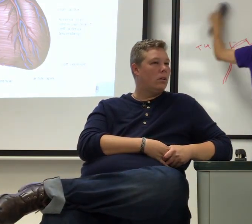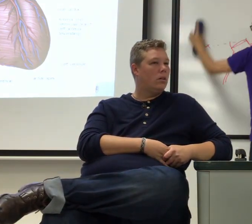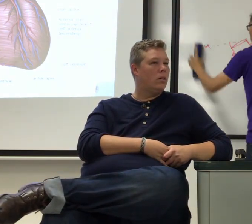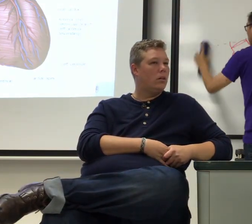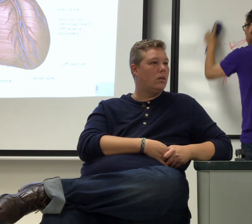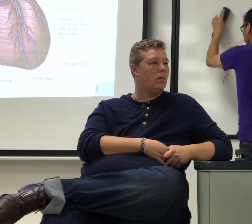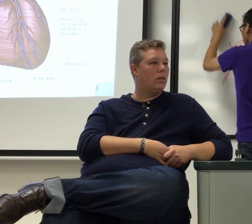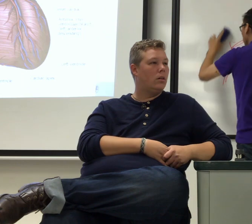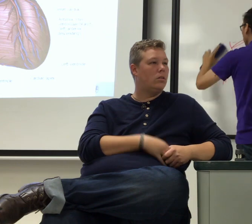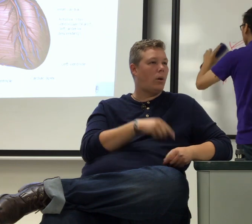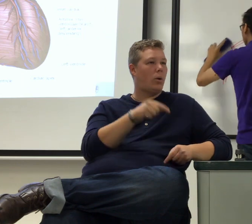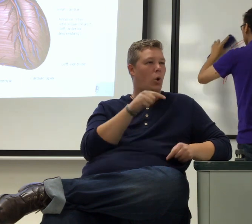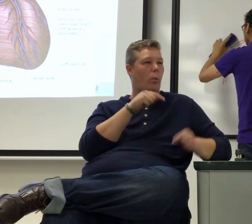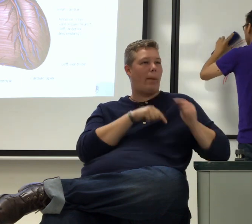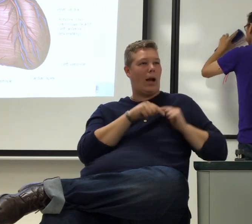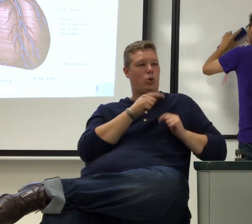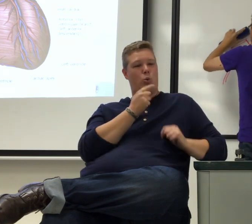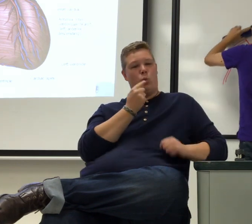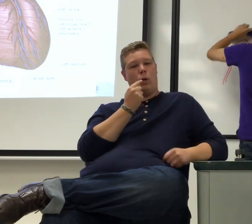I'll take it back to here.